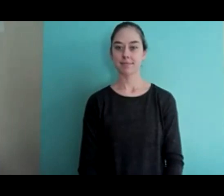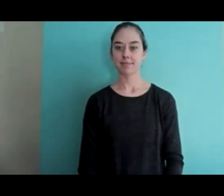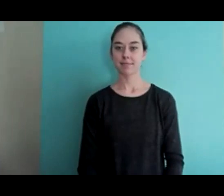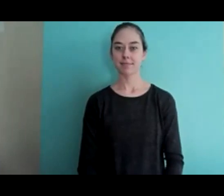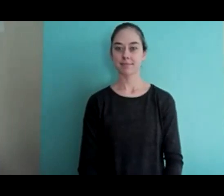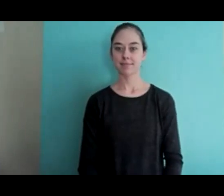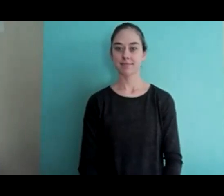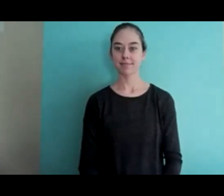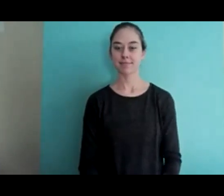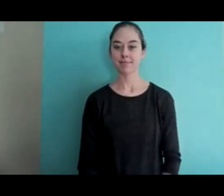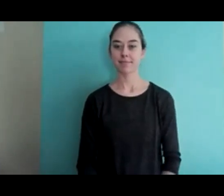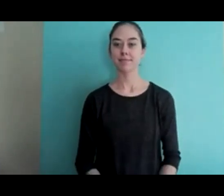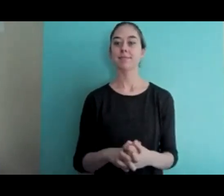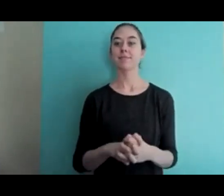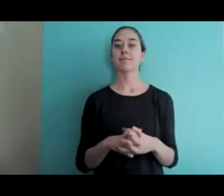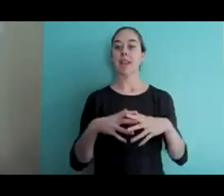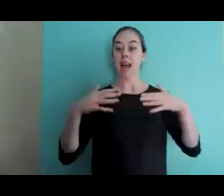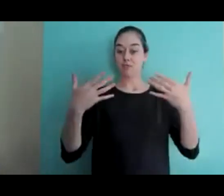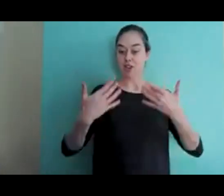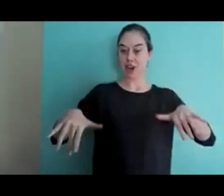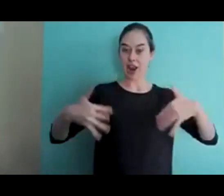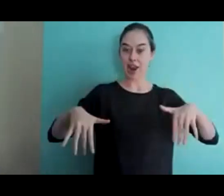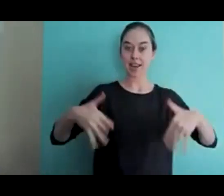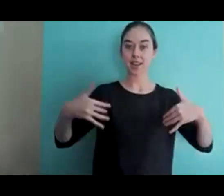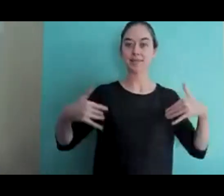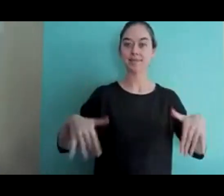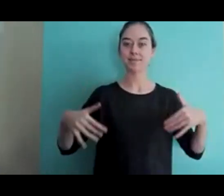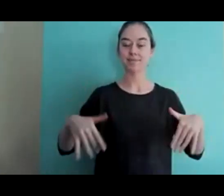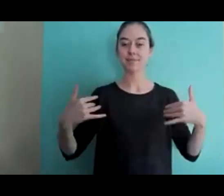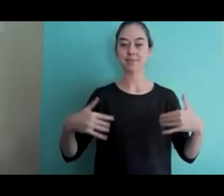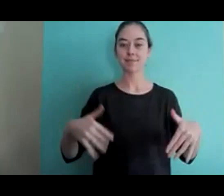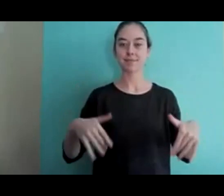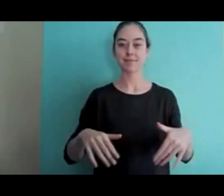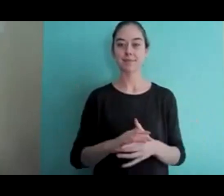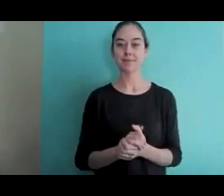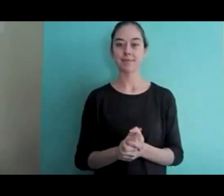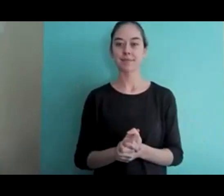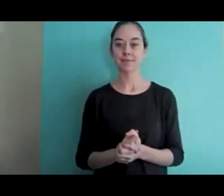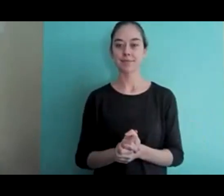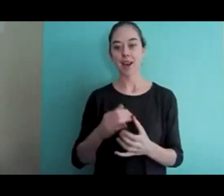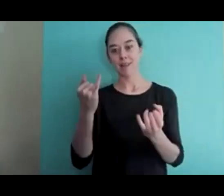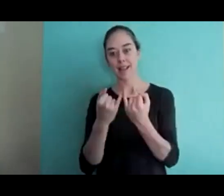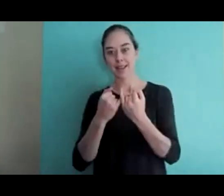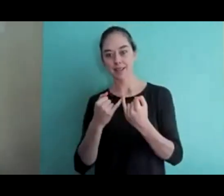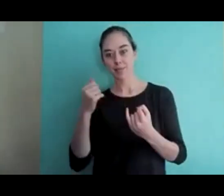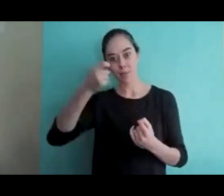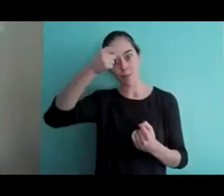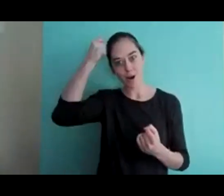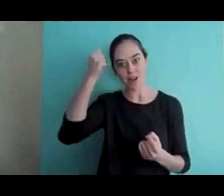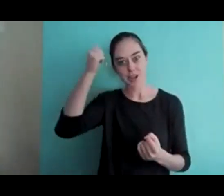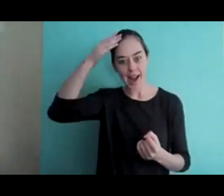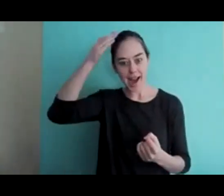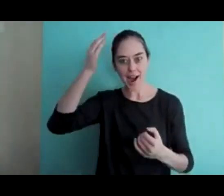wrists. There we go. Shake them out. Shake them out. Brush hair. Let's